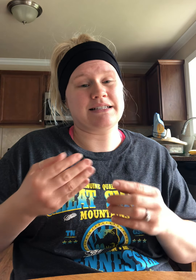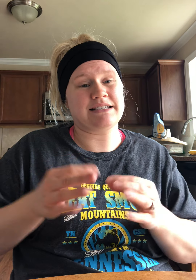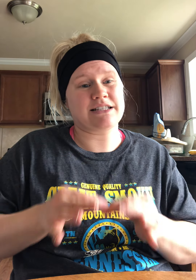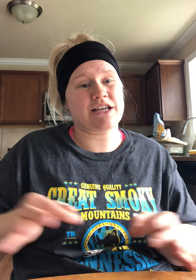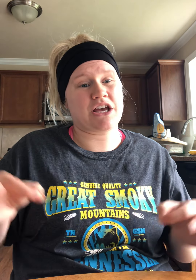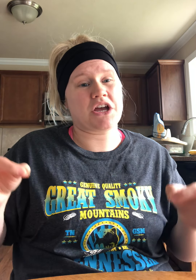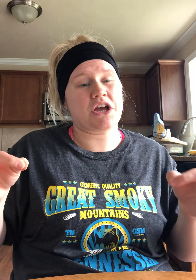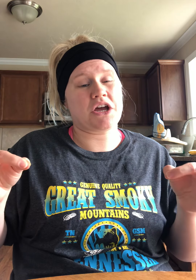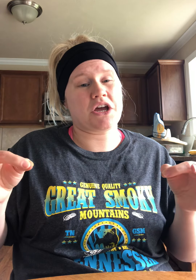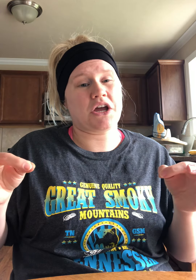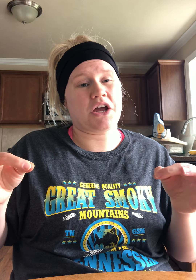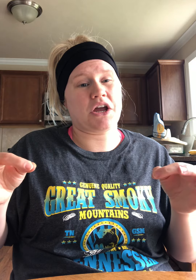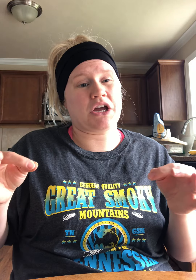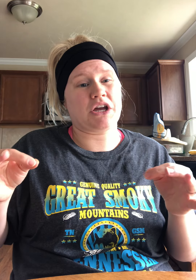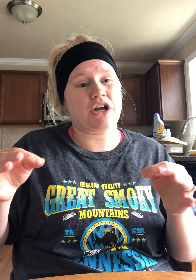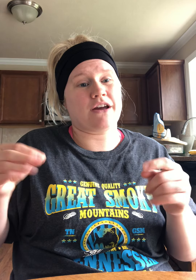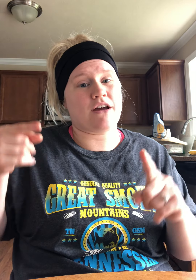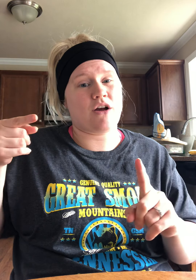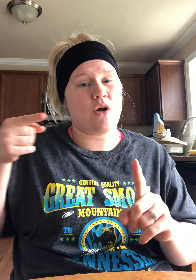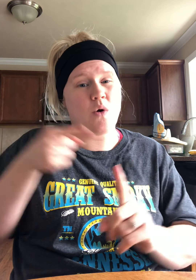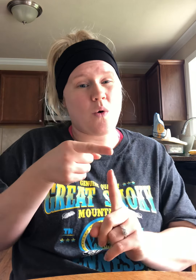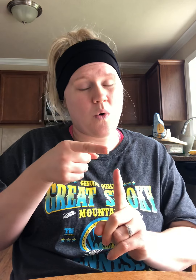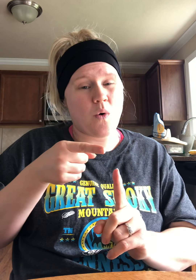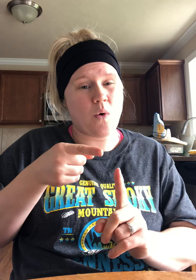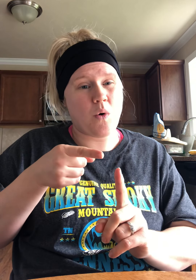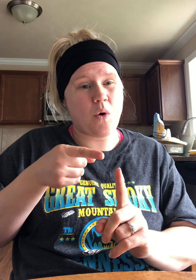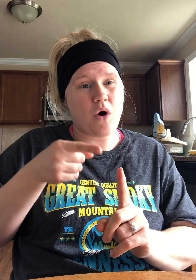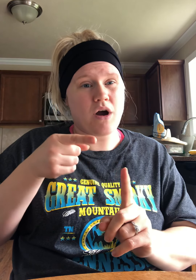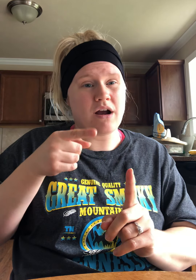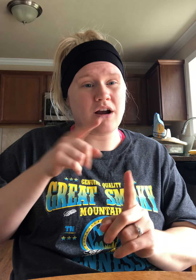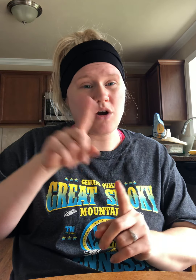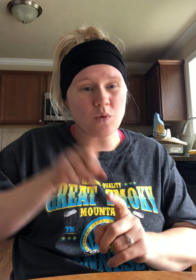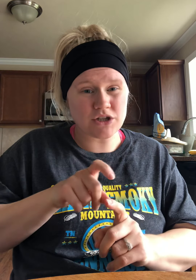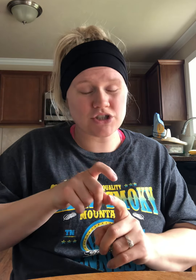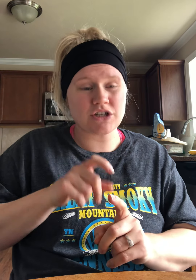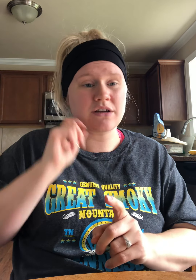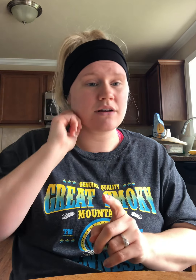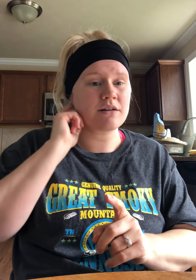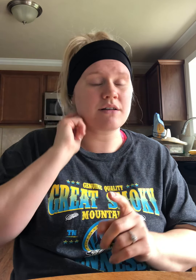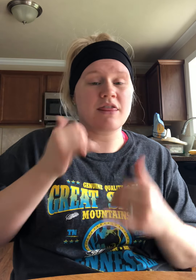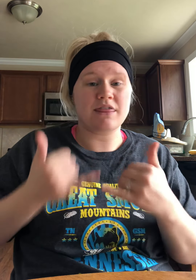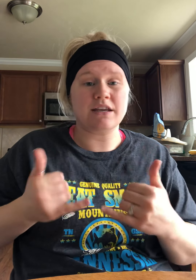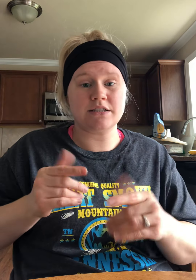testable explanation is called your hypothesis. Your